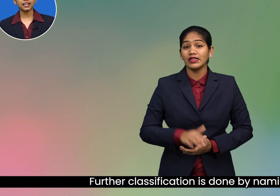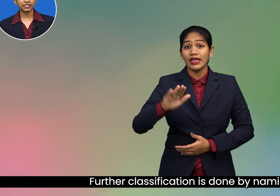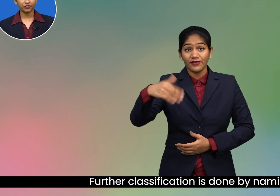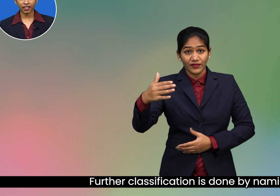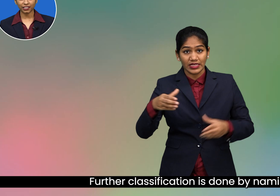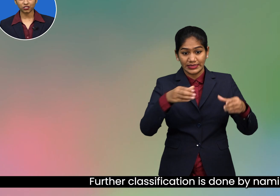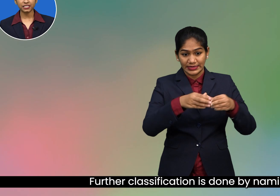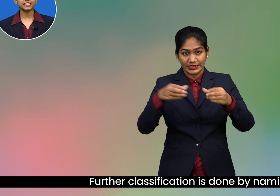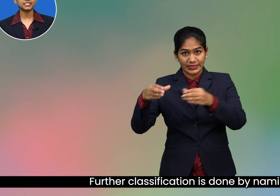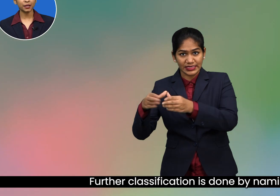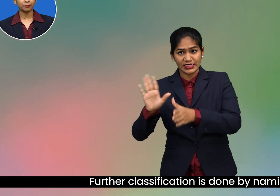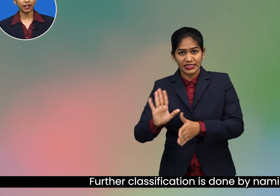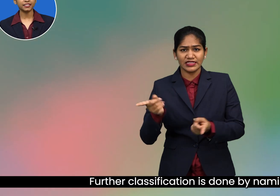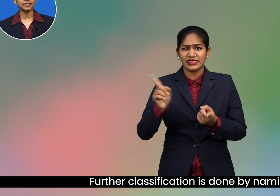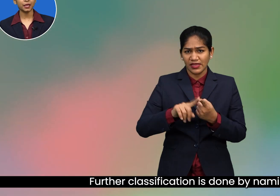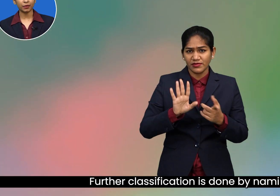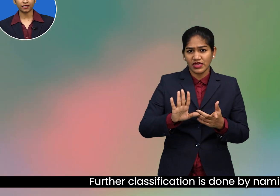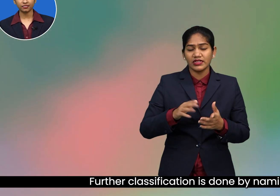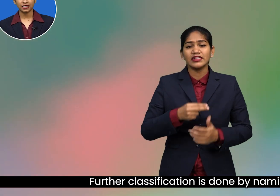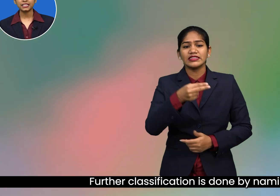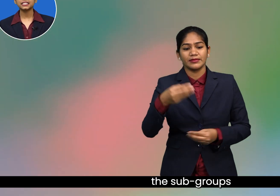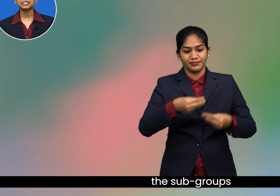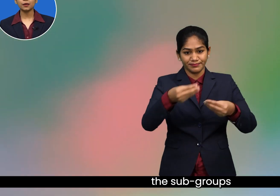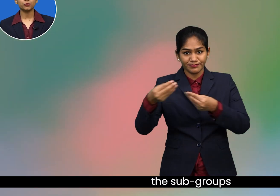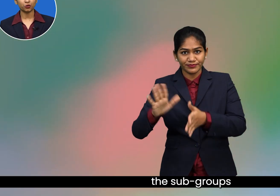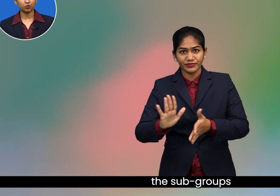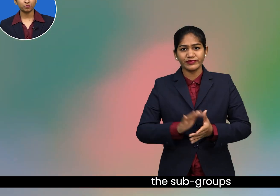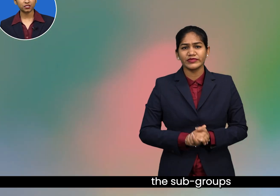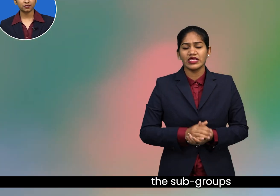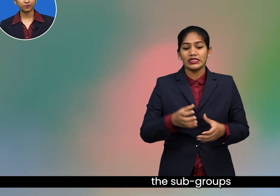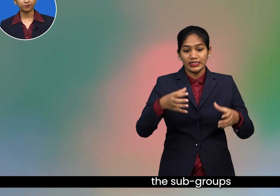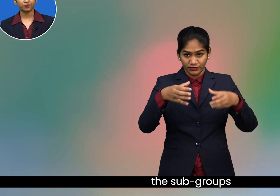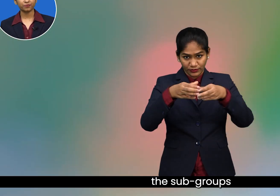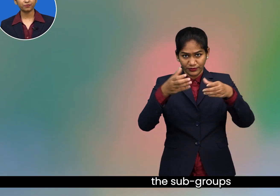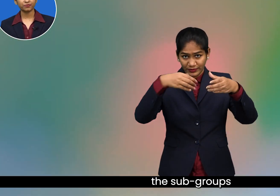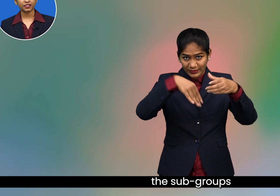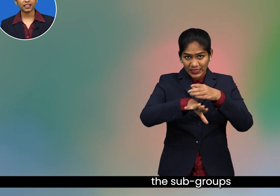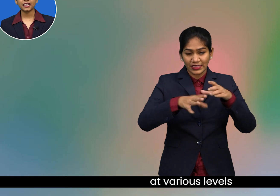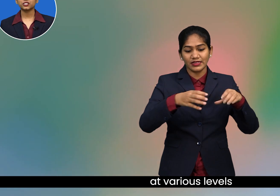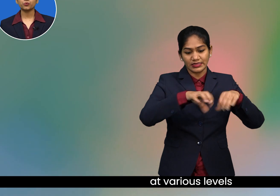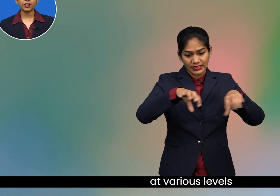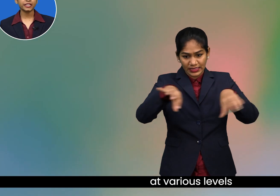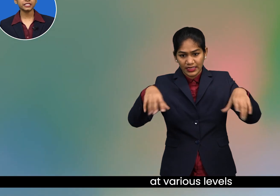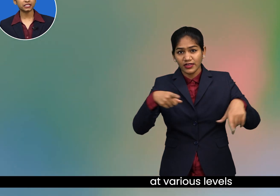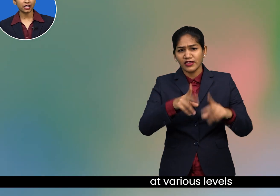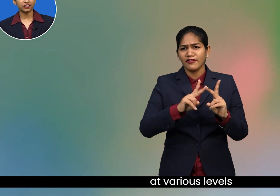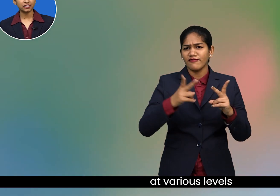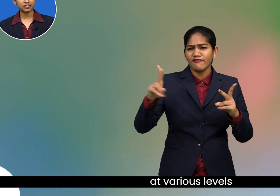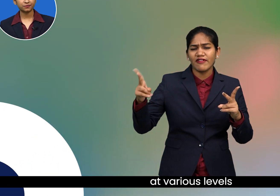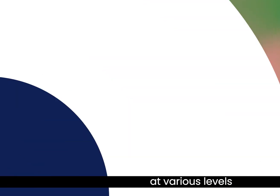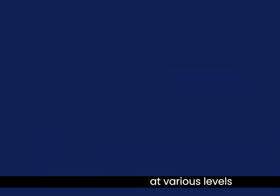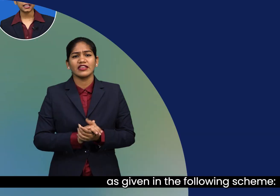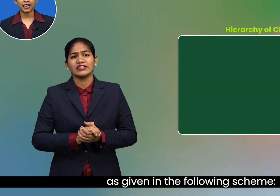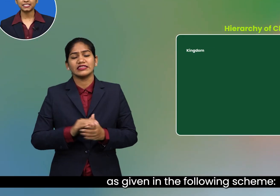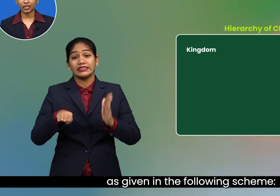Further classification is done by naming the subgroups at various